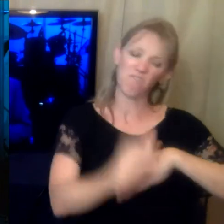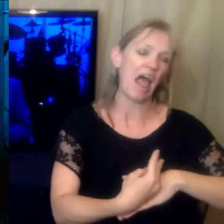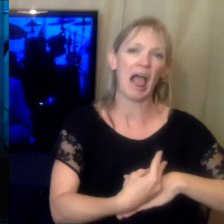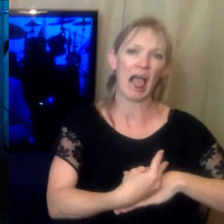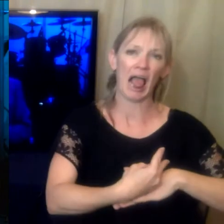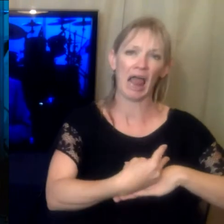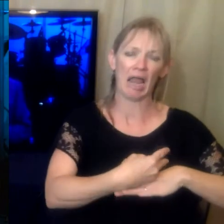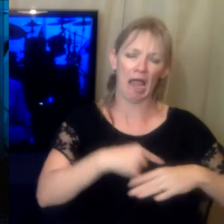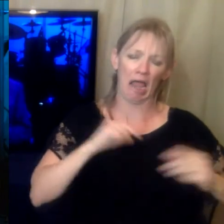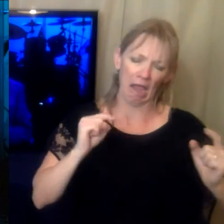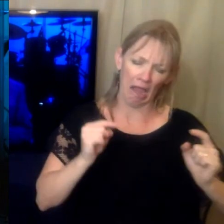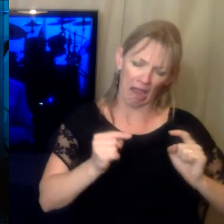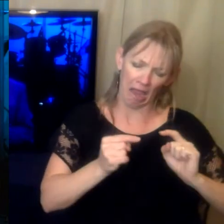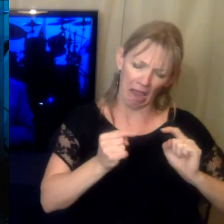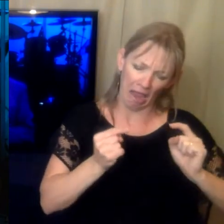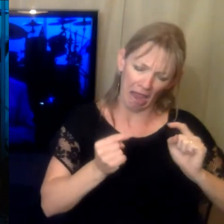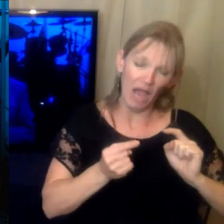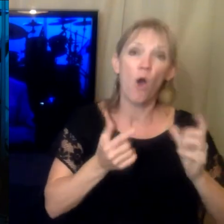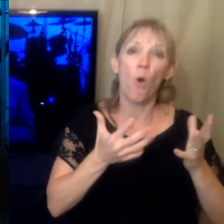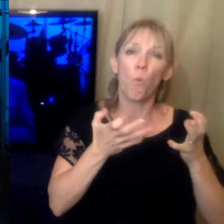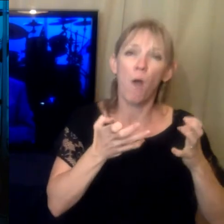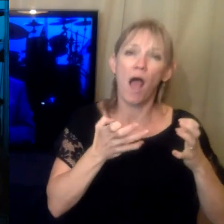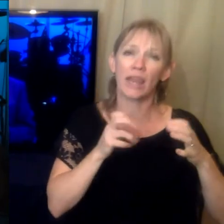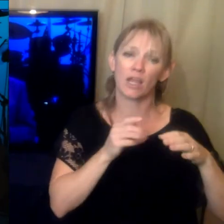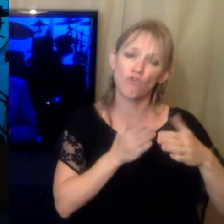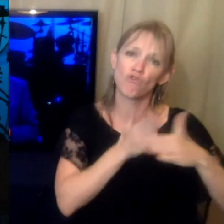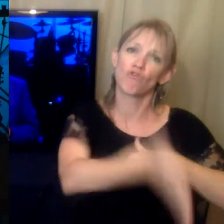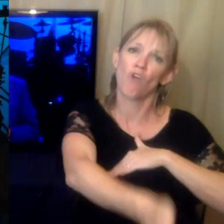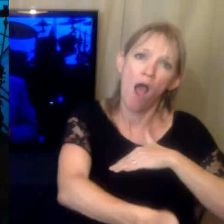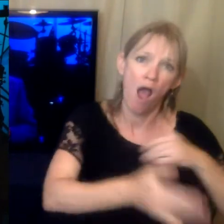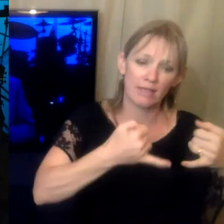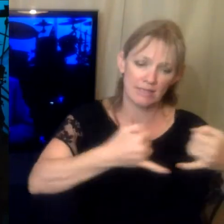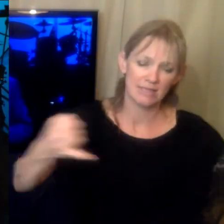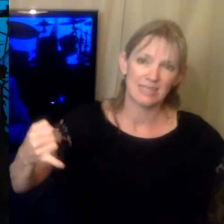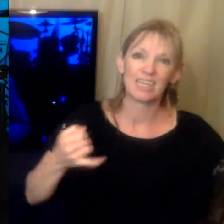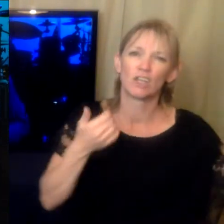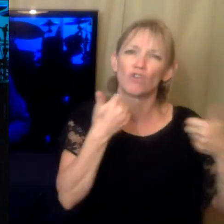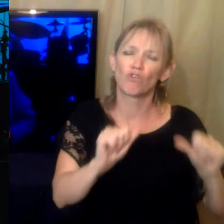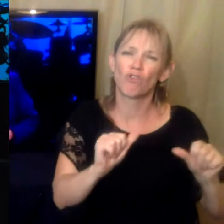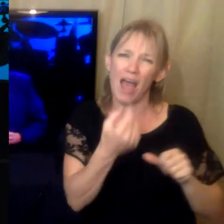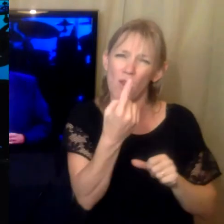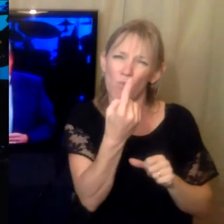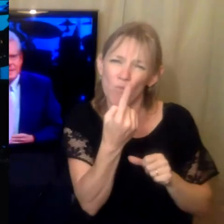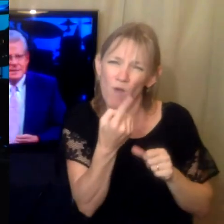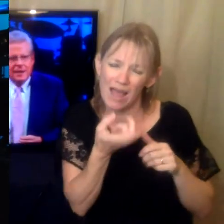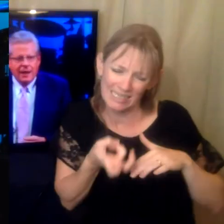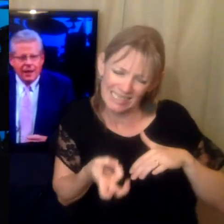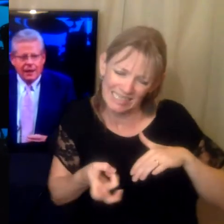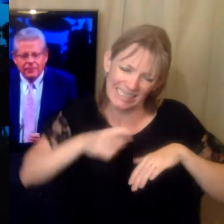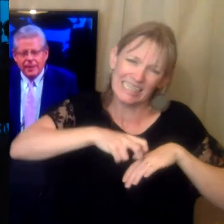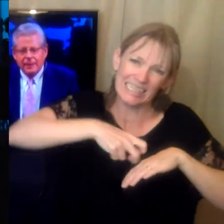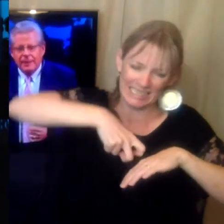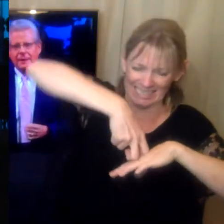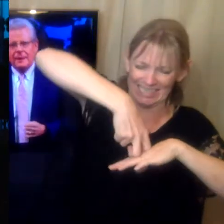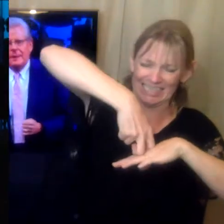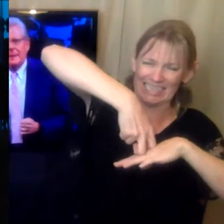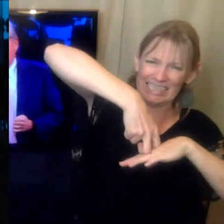nonetheless, to at least hop over the finish line. And so he tried to get to his knees with one agonizing